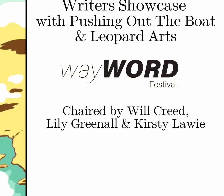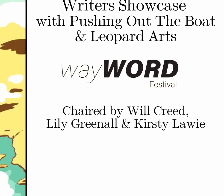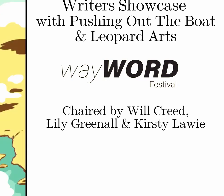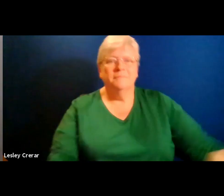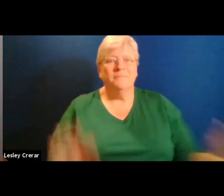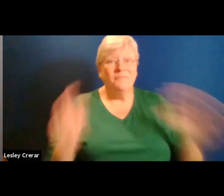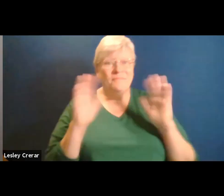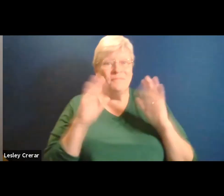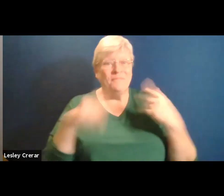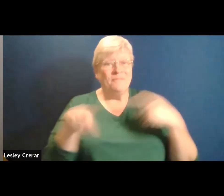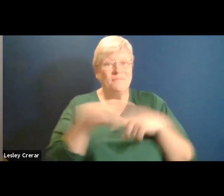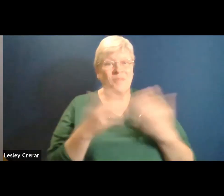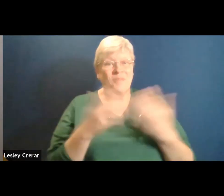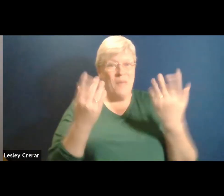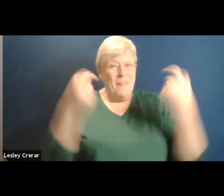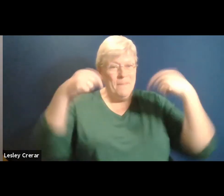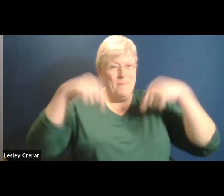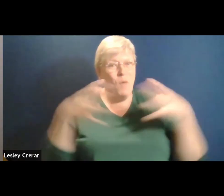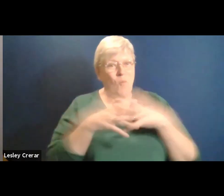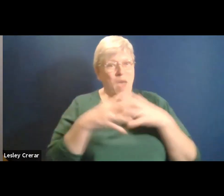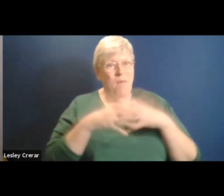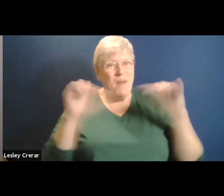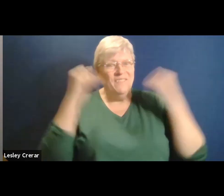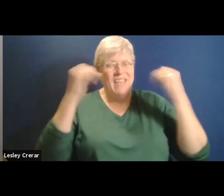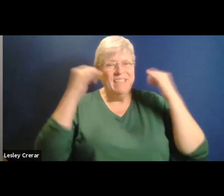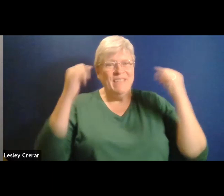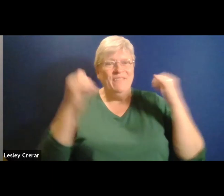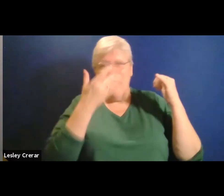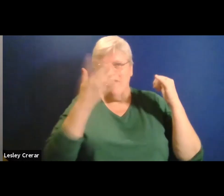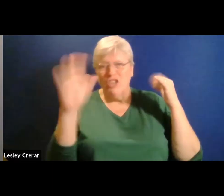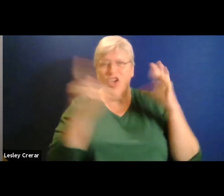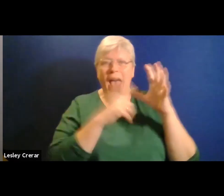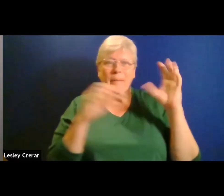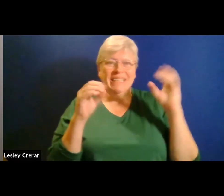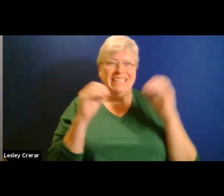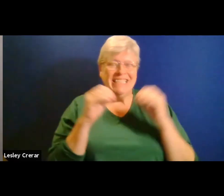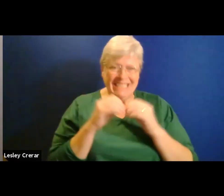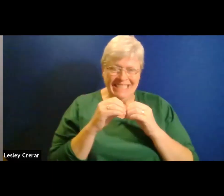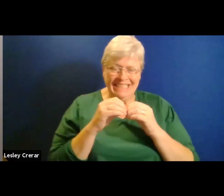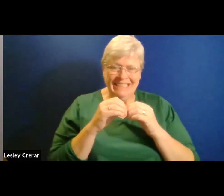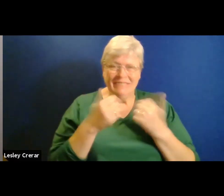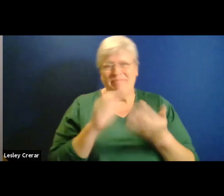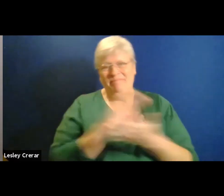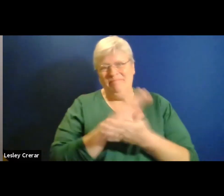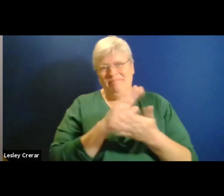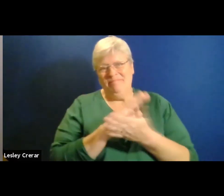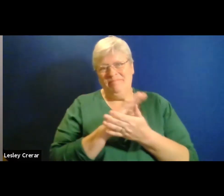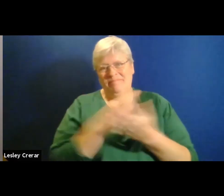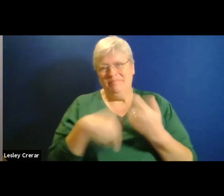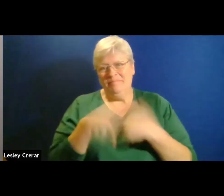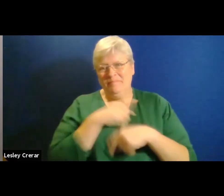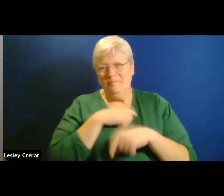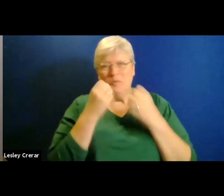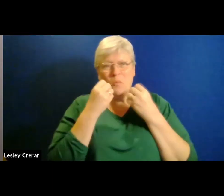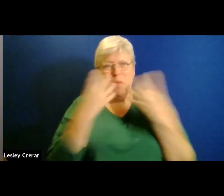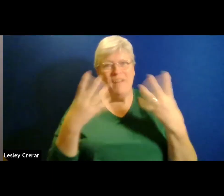Hello, everybody. Welcome to the WayWORD Festival and virtually to Aberdeen. It's a great pleasure to have all these wonderful writers with us